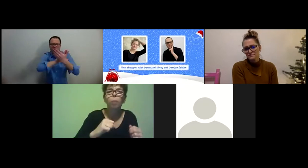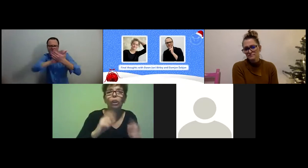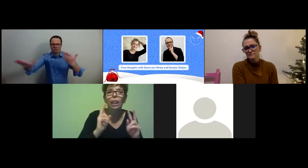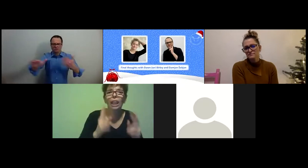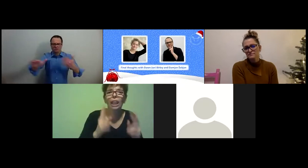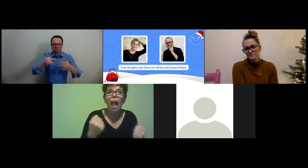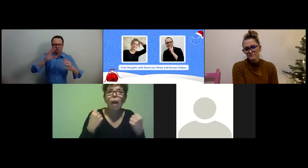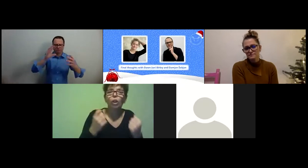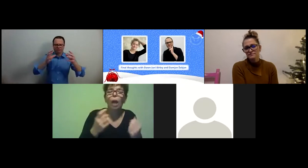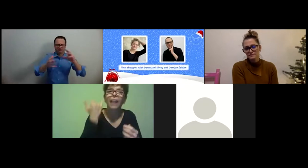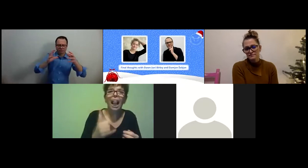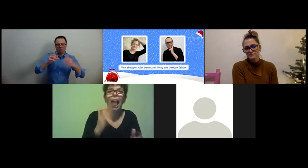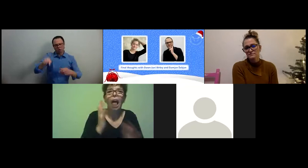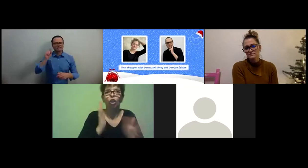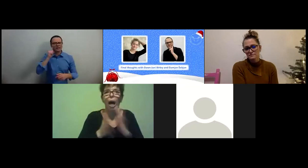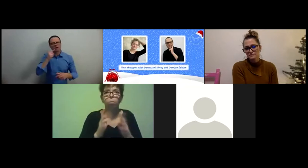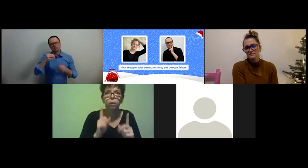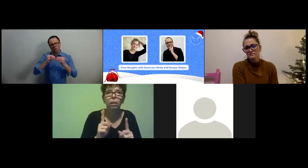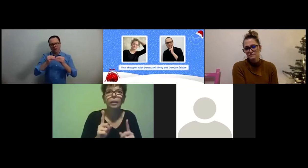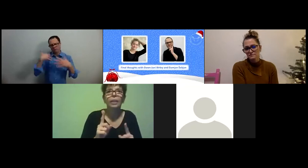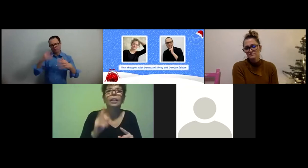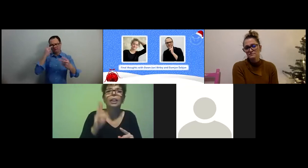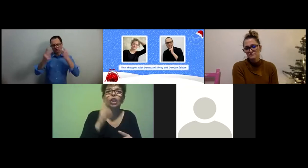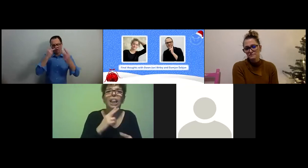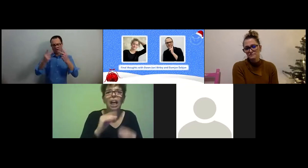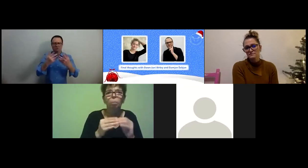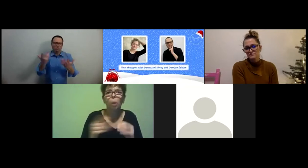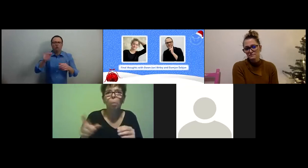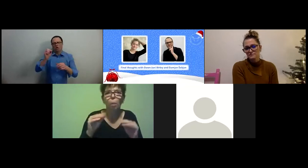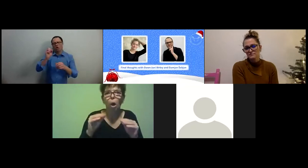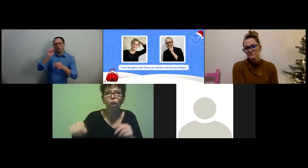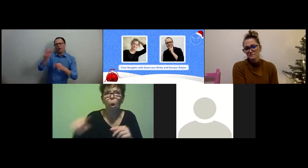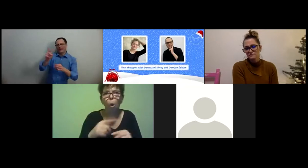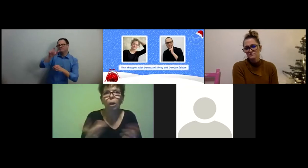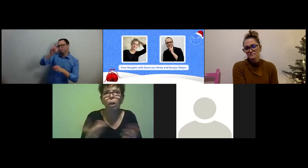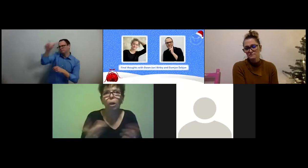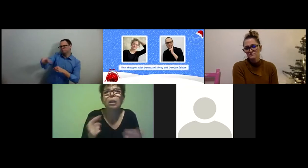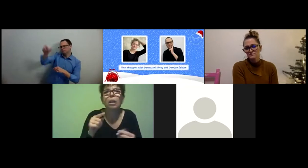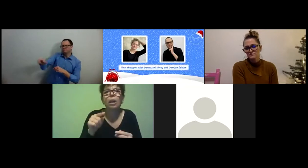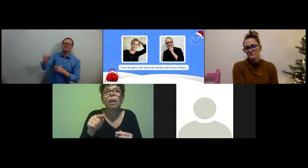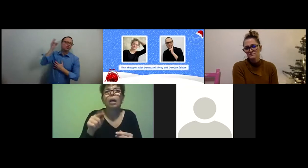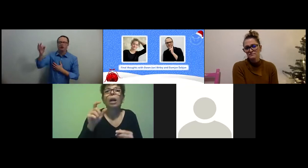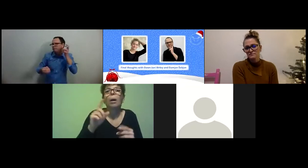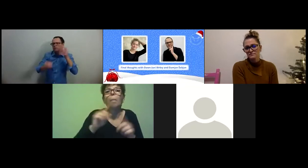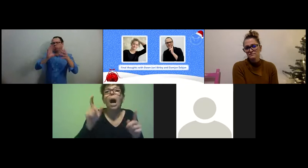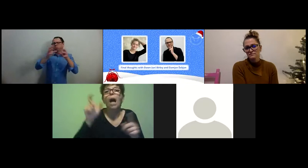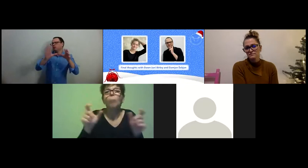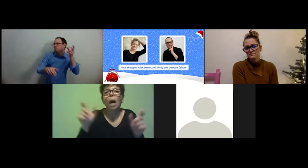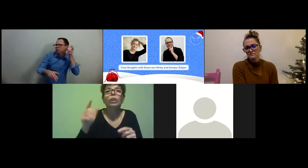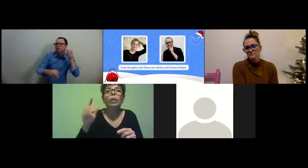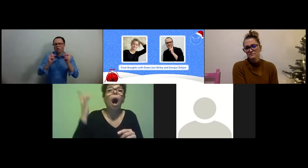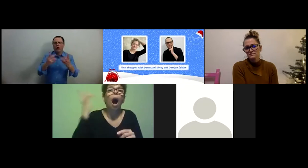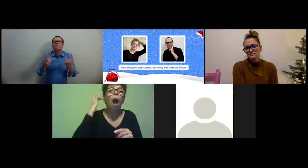we can make better use of the power of the internet. We should improve